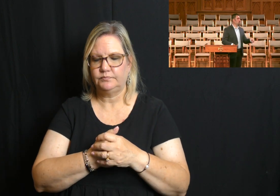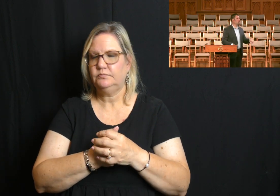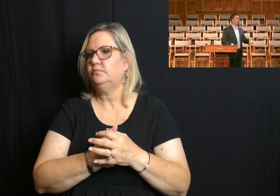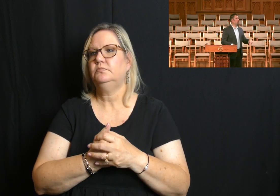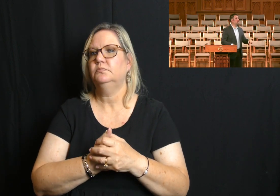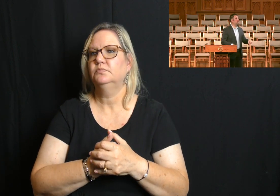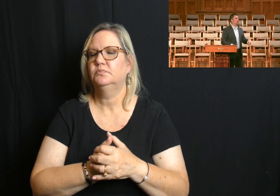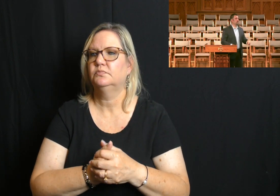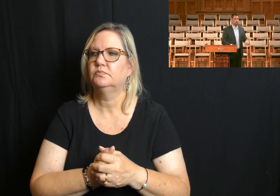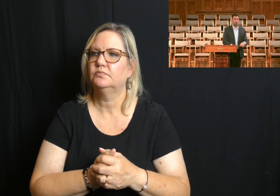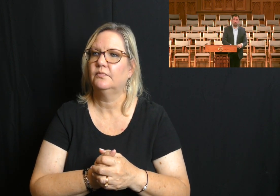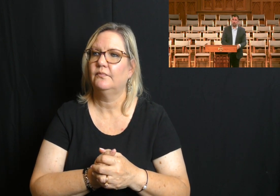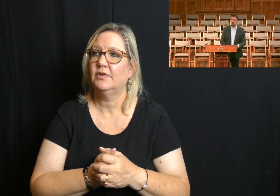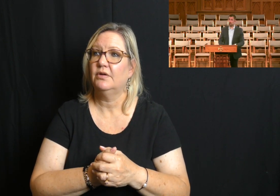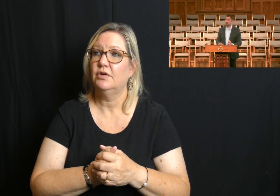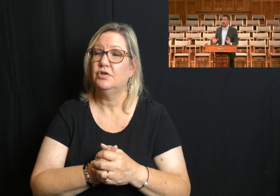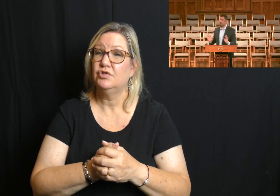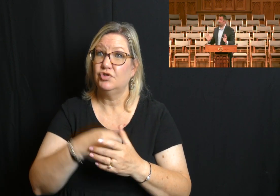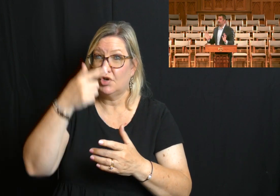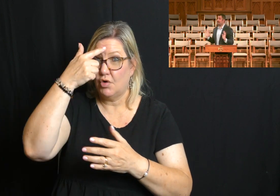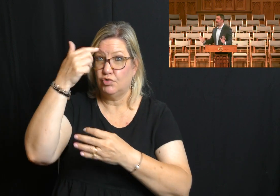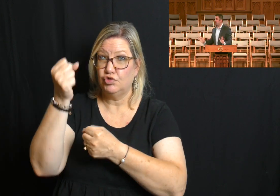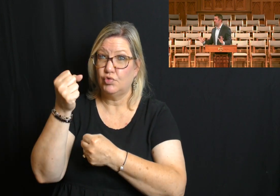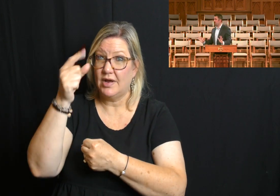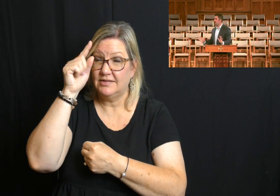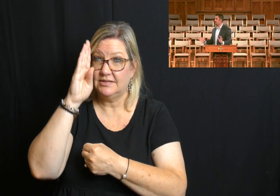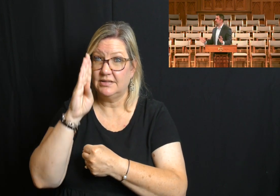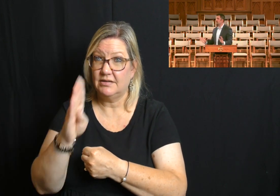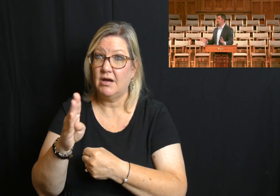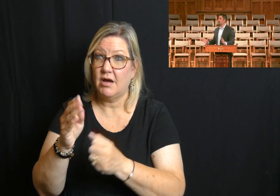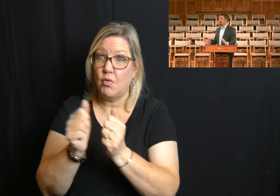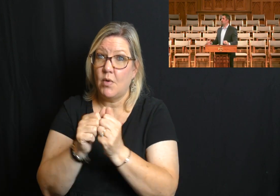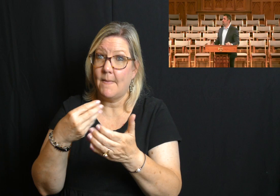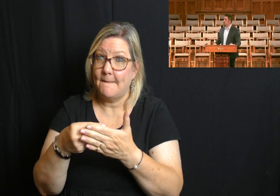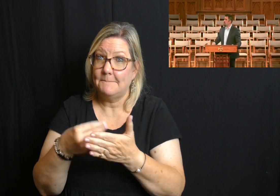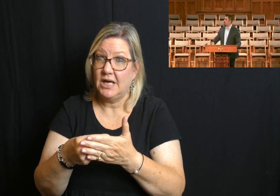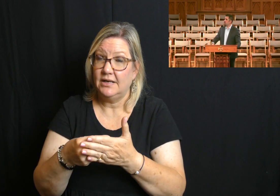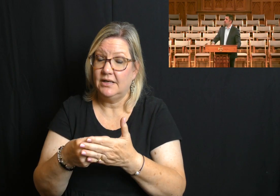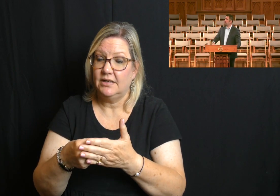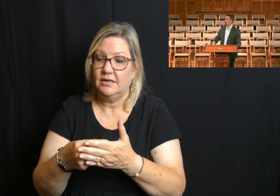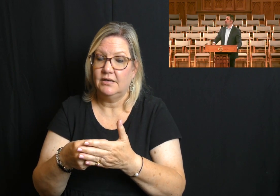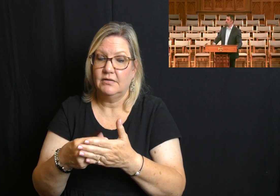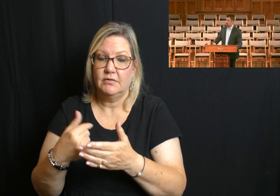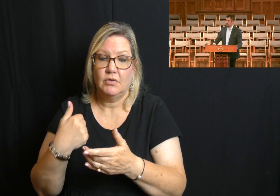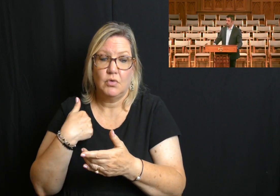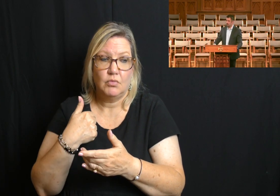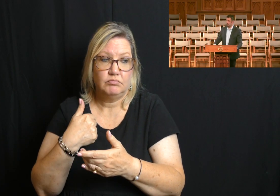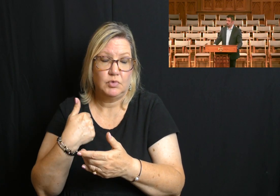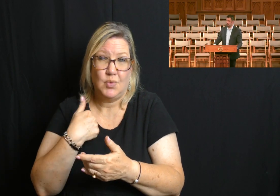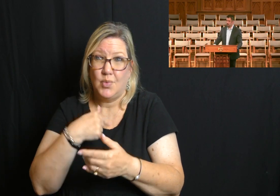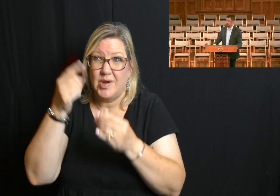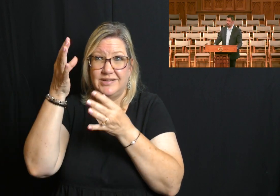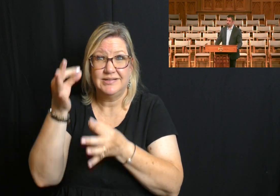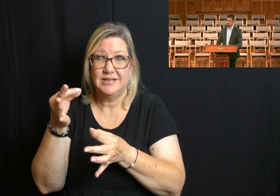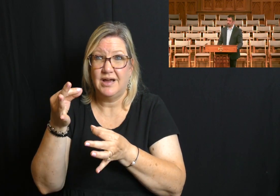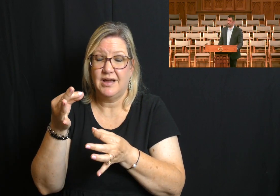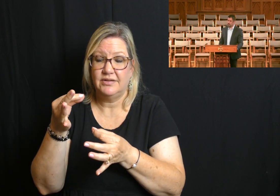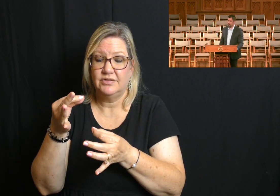trusting the Lord with our finances, we choose to sacrifice everything before we trust him with everything.